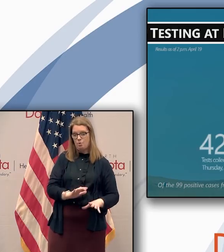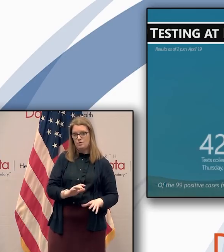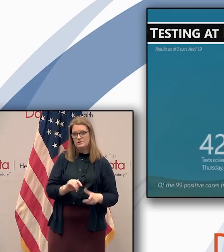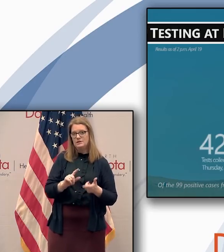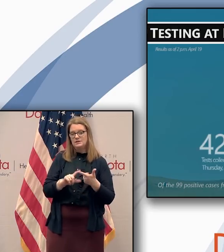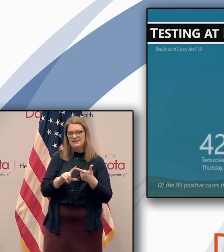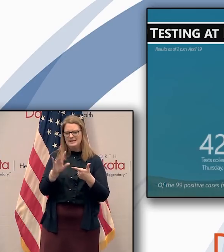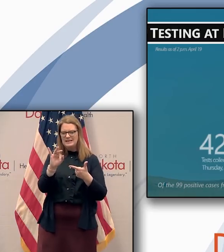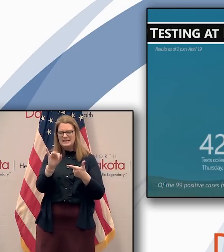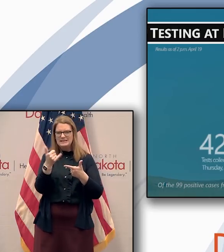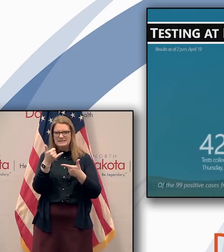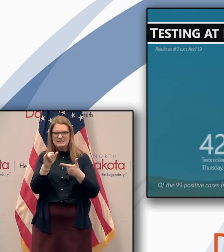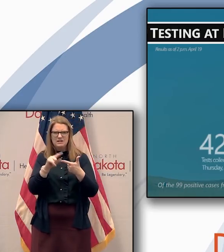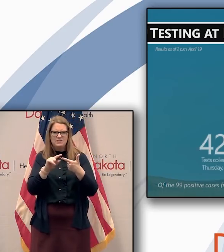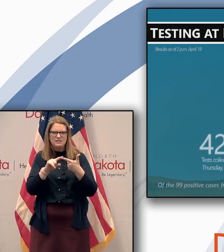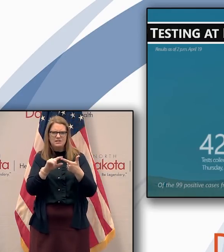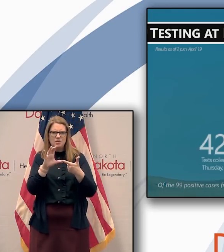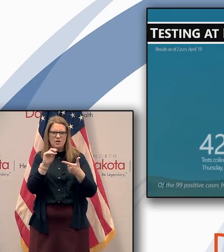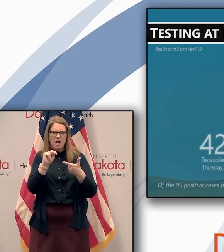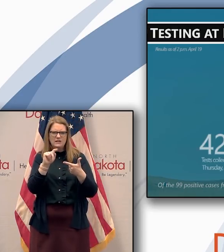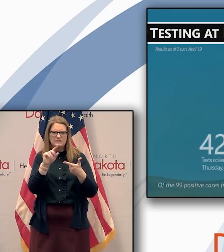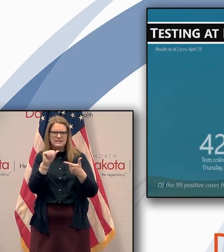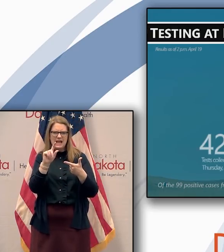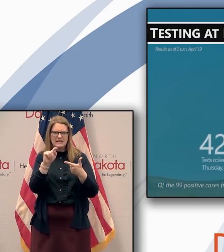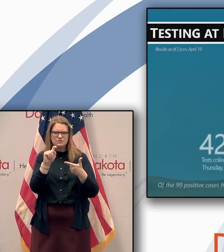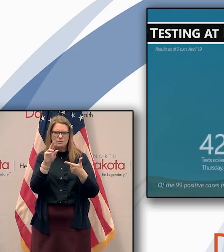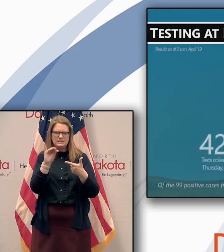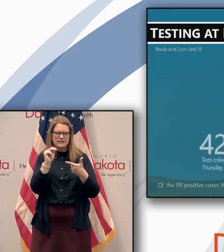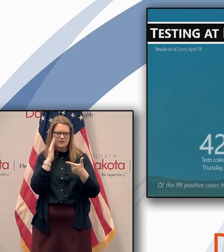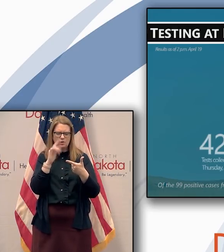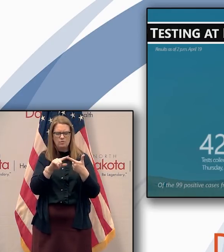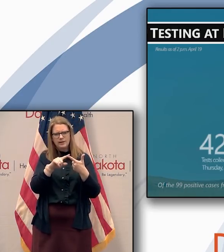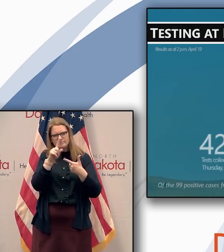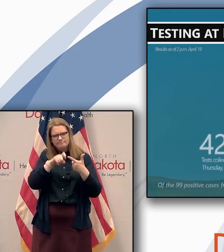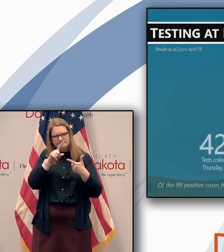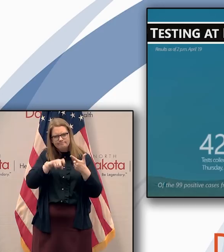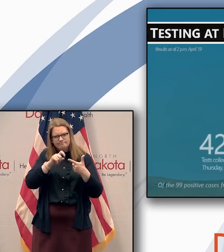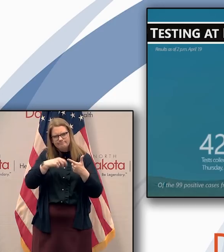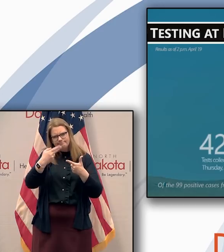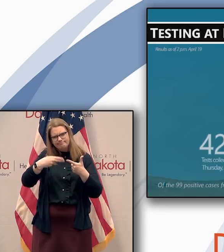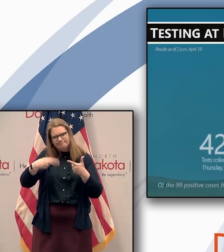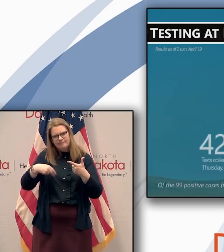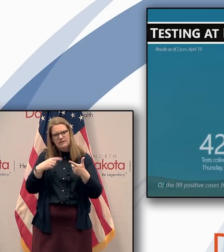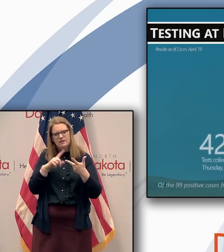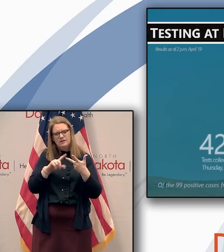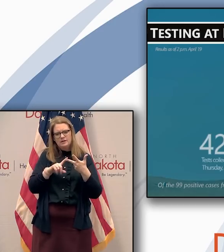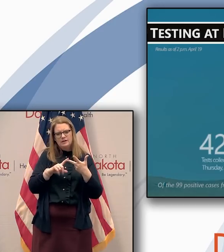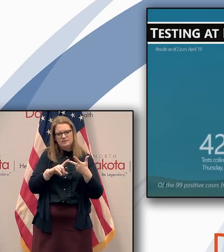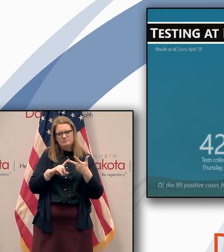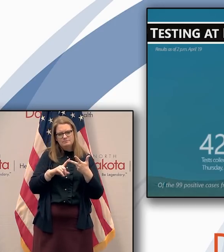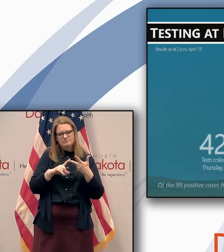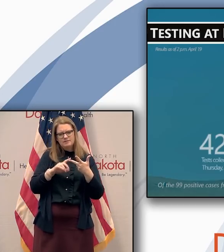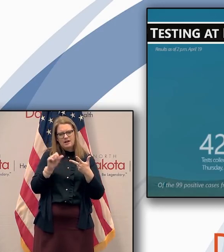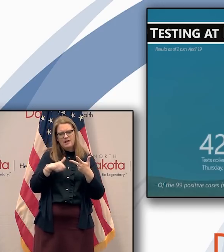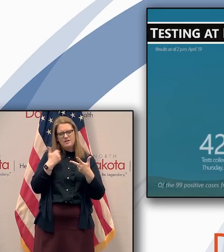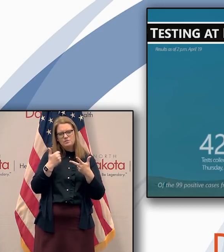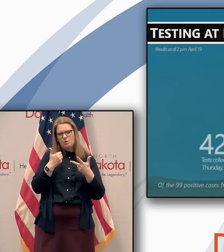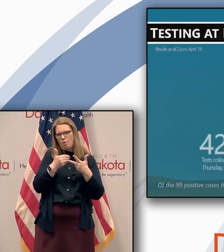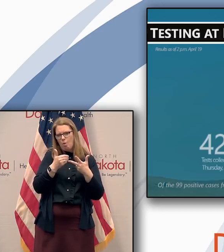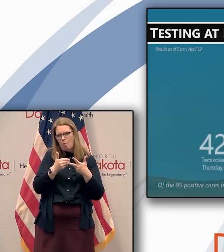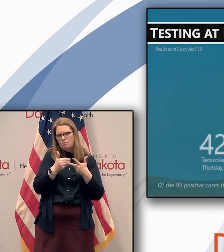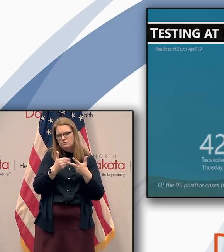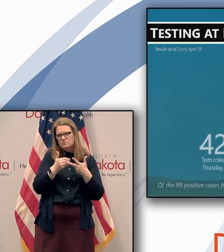19 are still under contact tracing investigation. 8 of them were close contacts, but not members that were